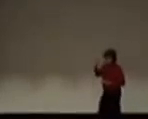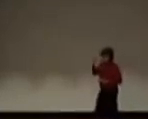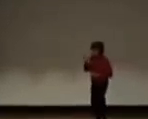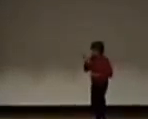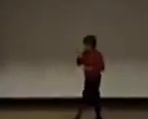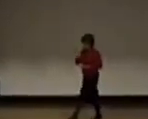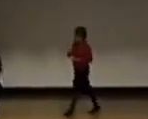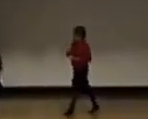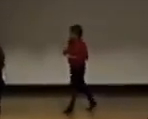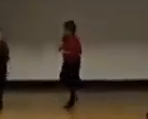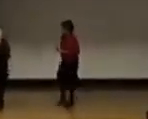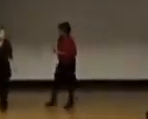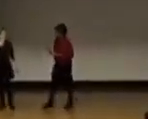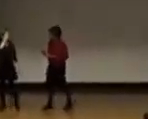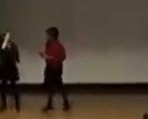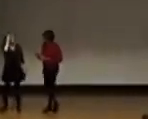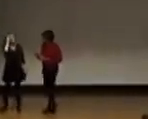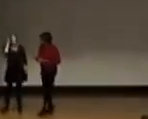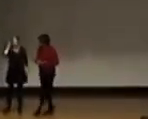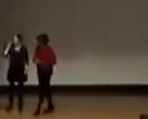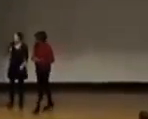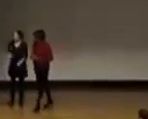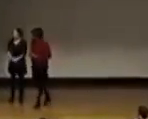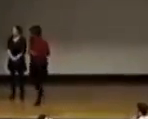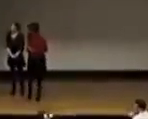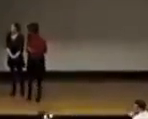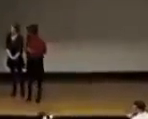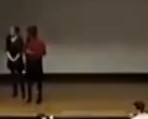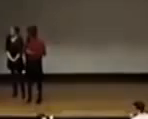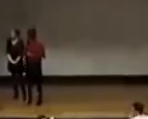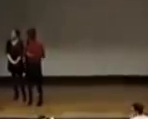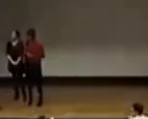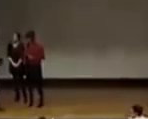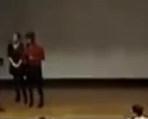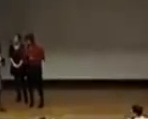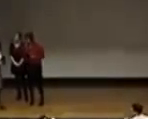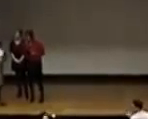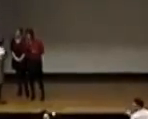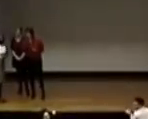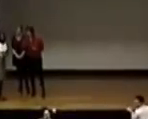Please. Sit down. Is there time to do Q&A?